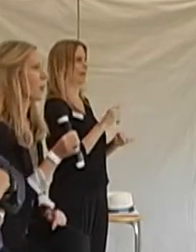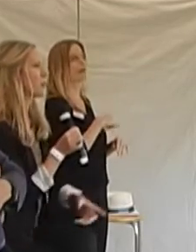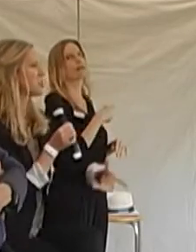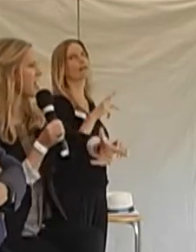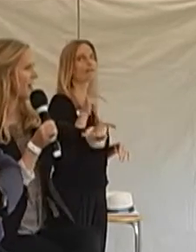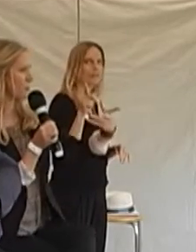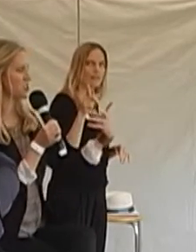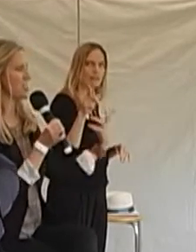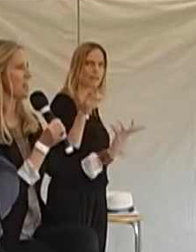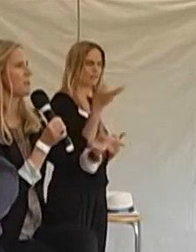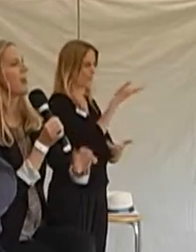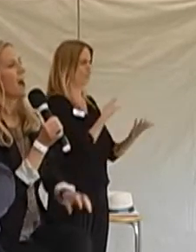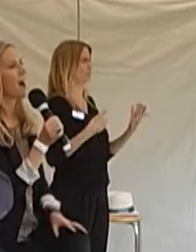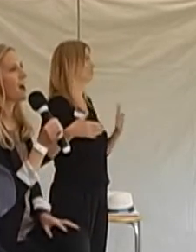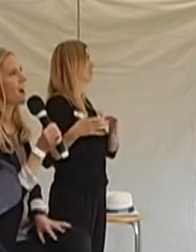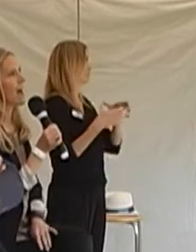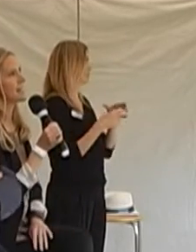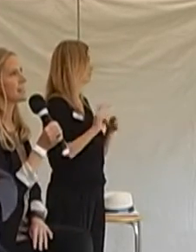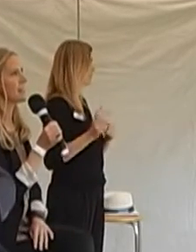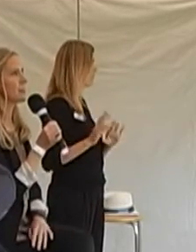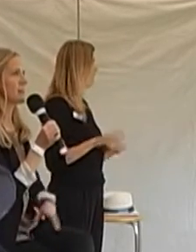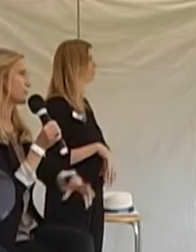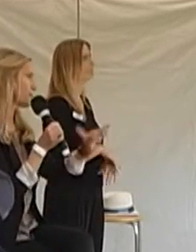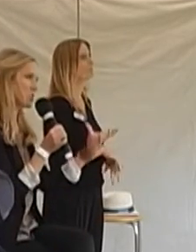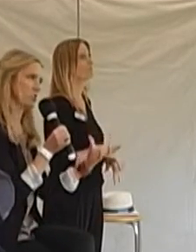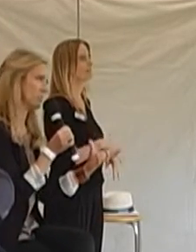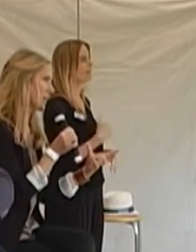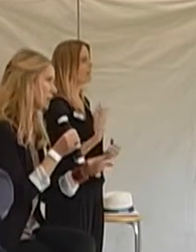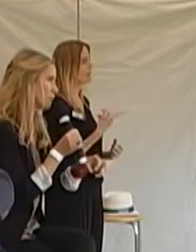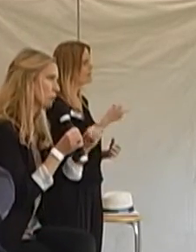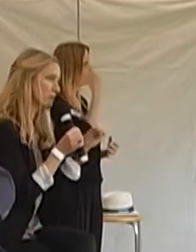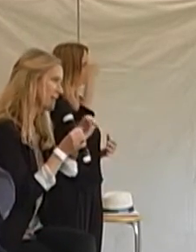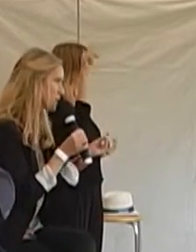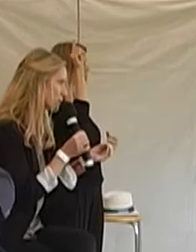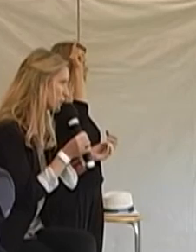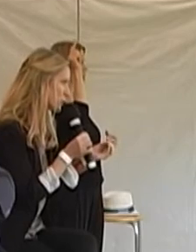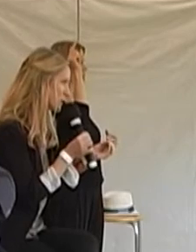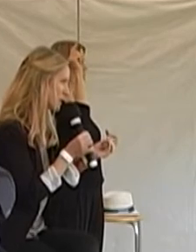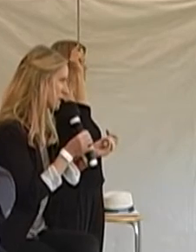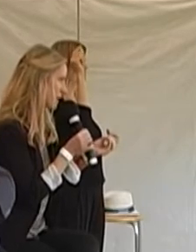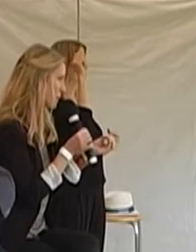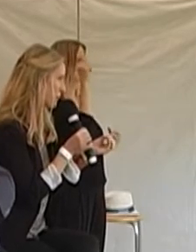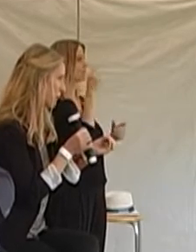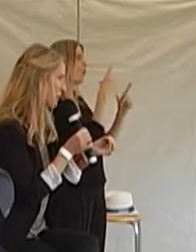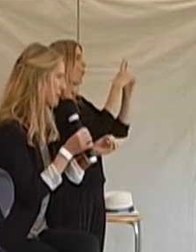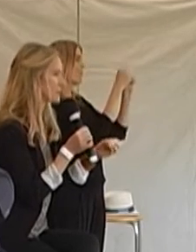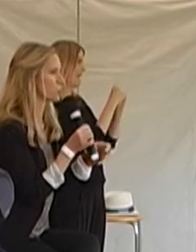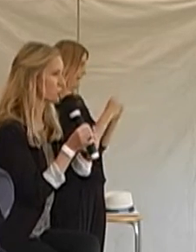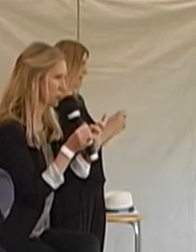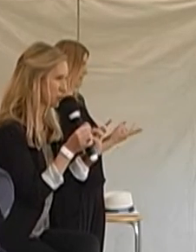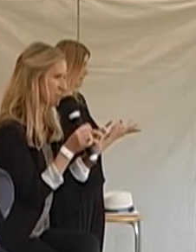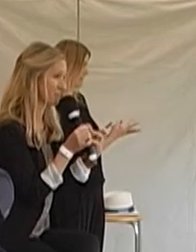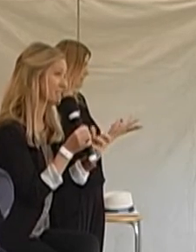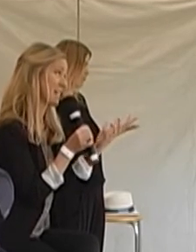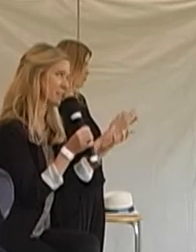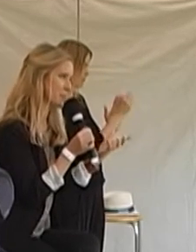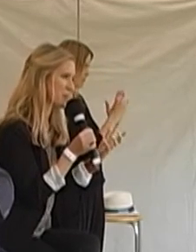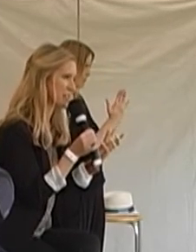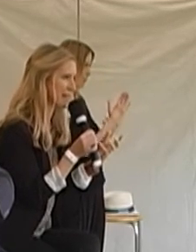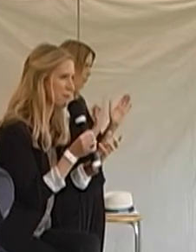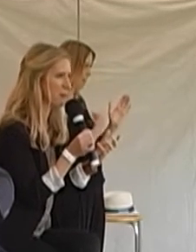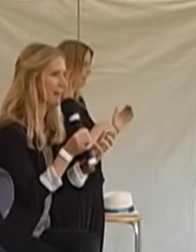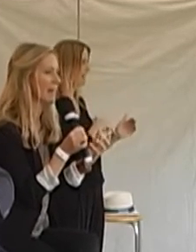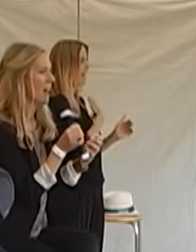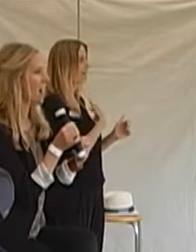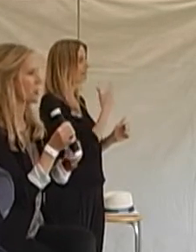yeah. We share him. This fictional list of rules that it's thought that Danes